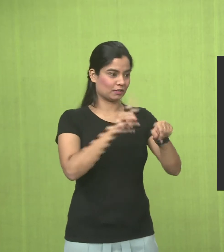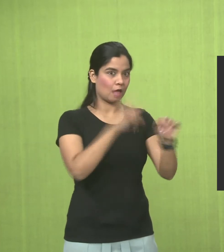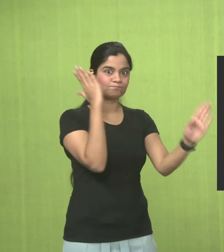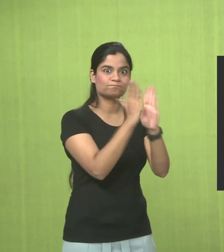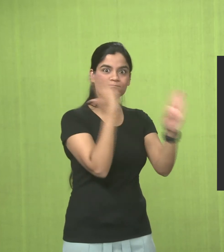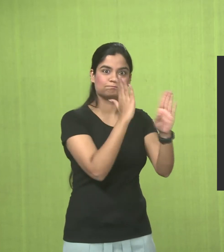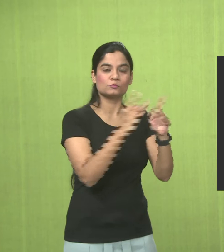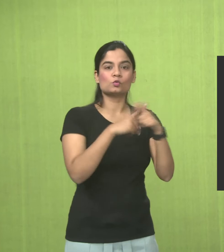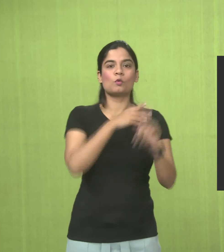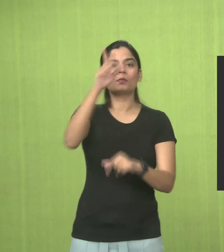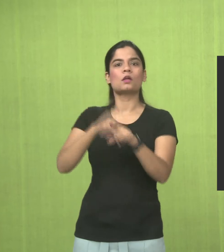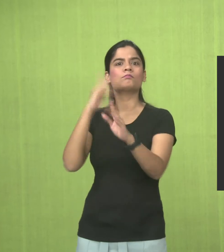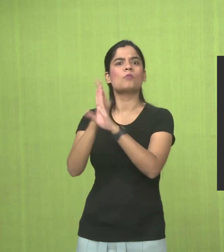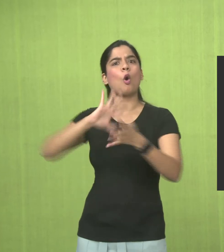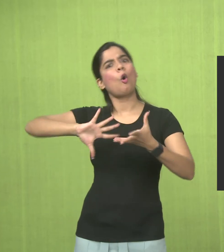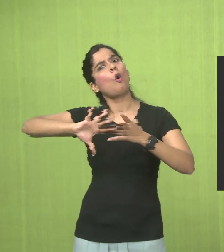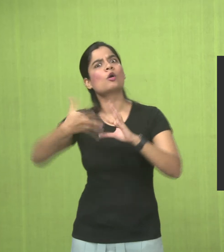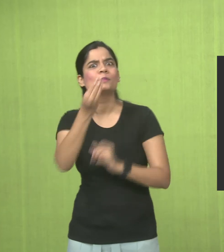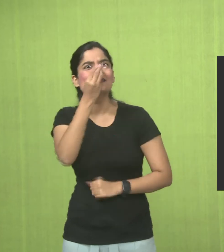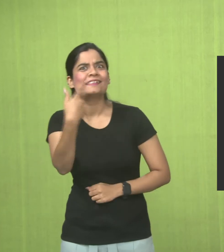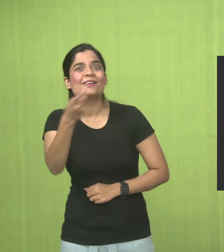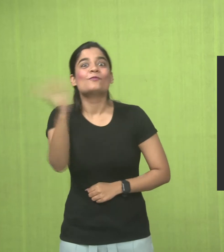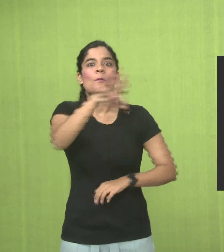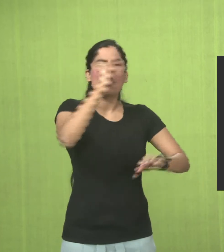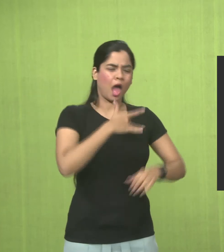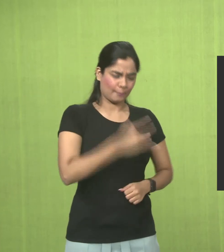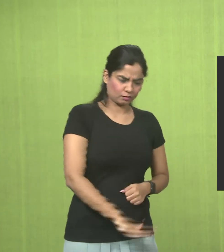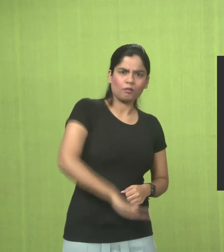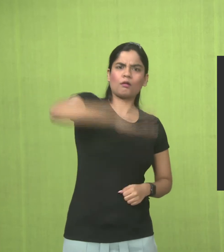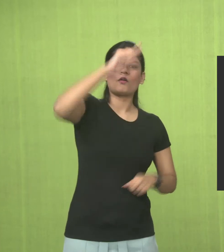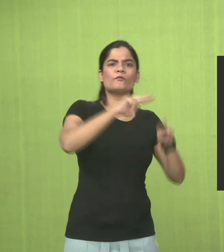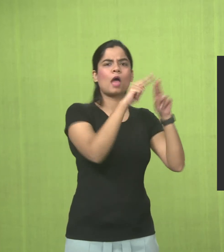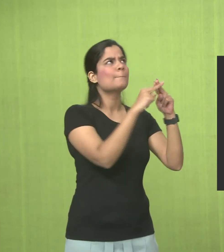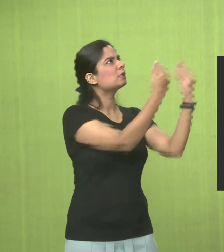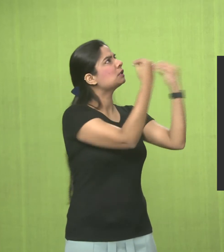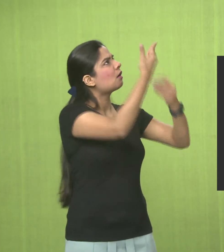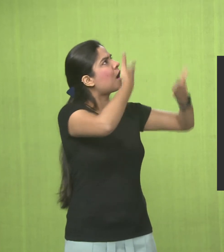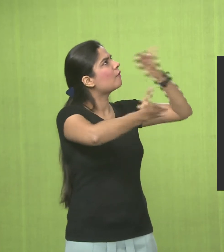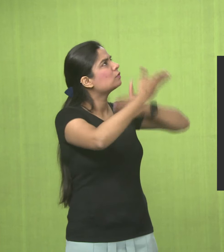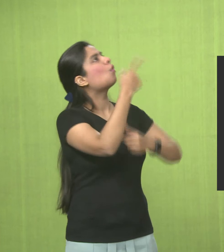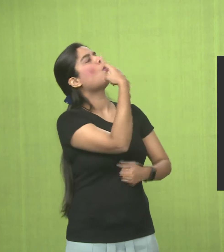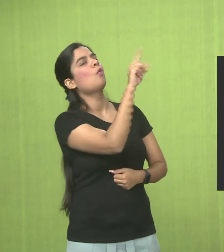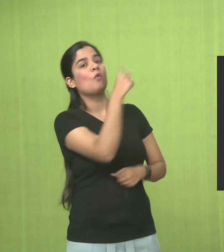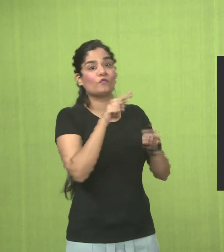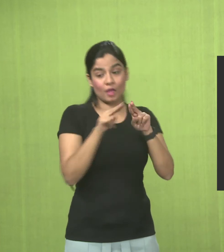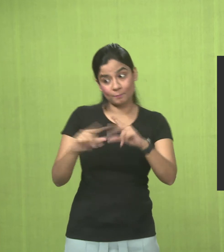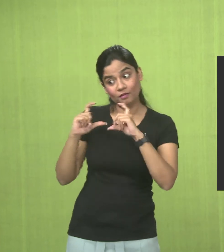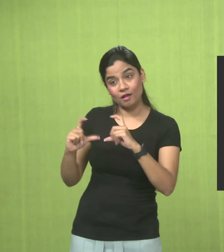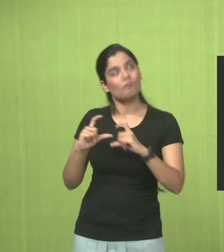If you're looking to be a professional and if you're on time at your housework, you will always be on time at your schoolwork also, at